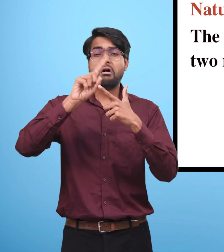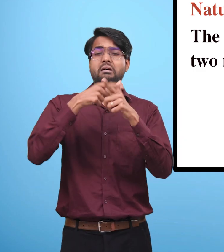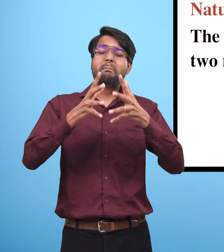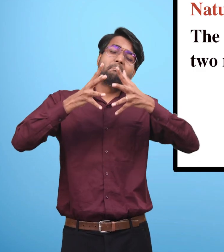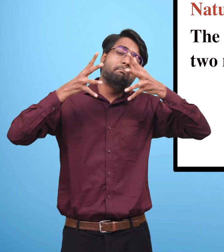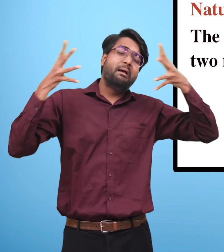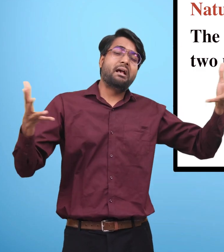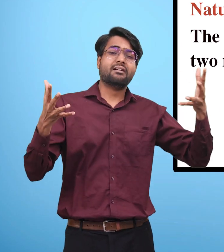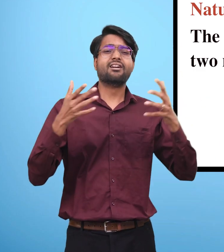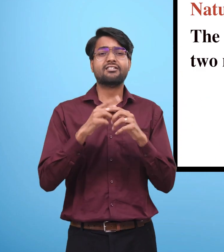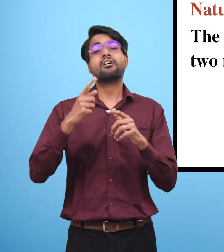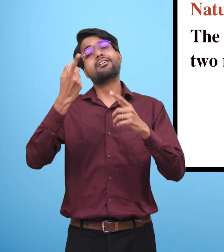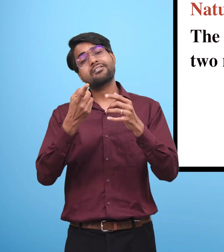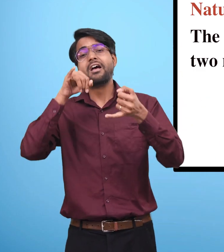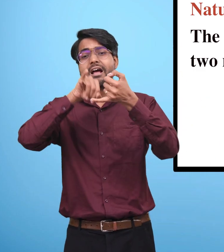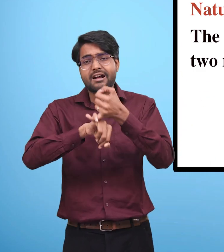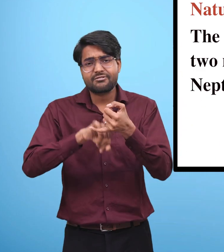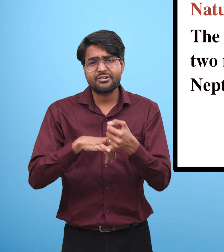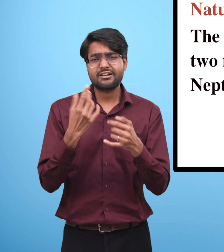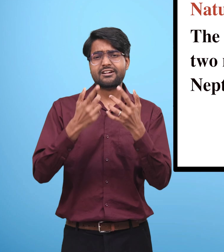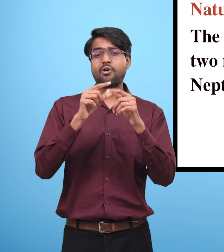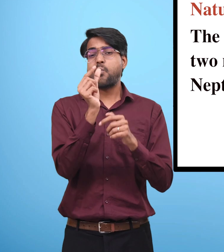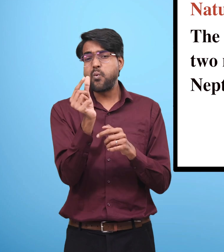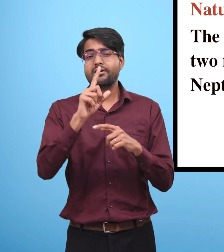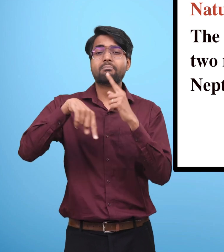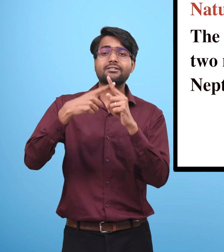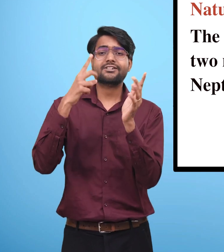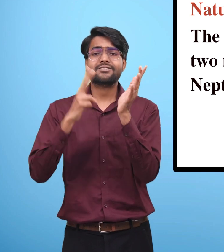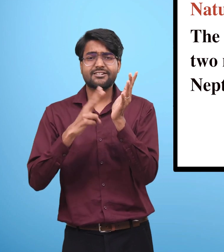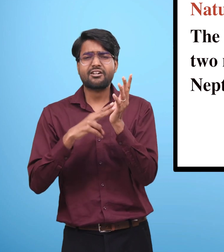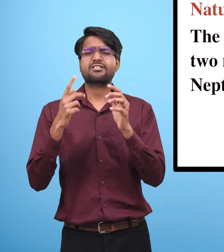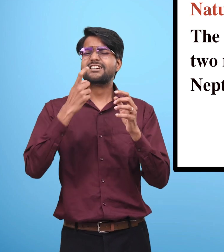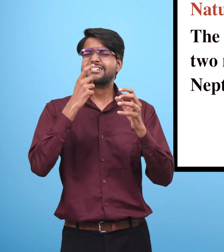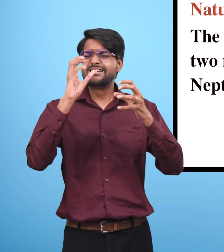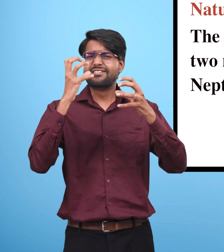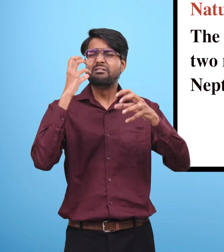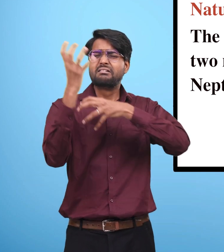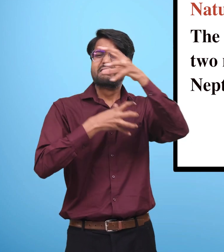Jupiter, Saturn, Uranus, and Neptune have a large number of moons.